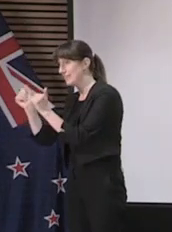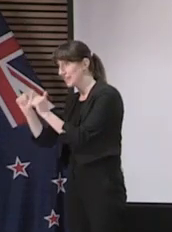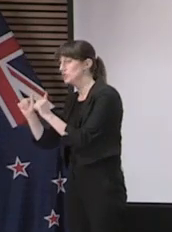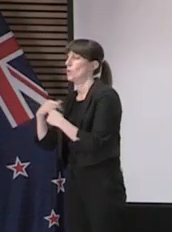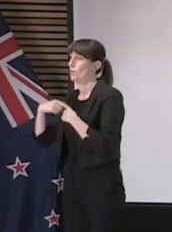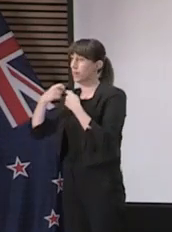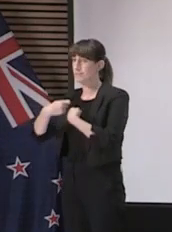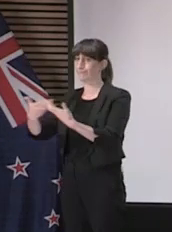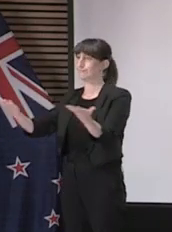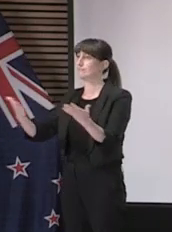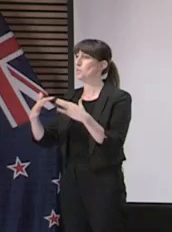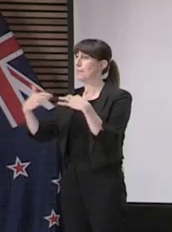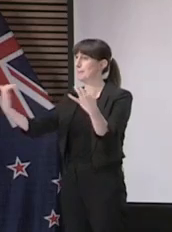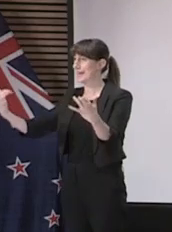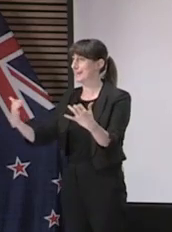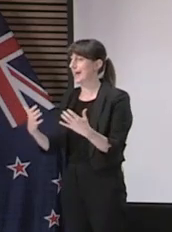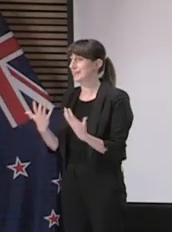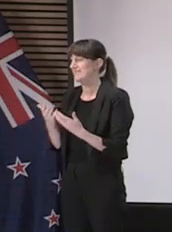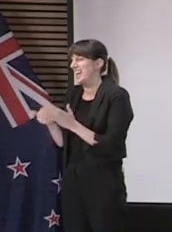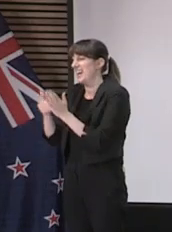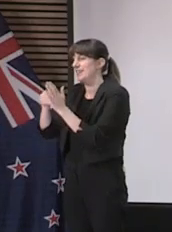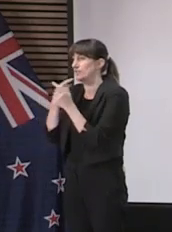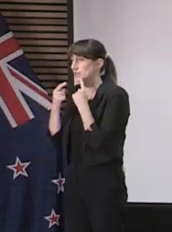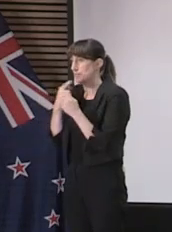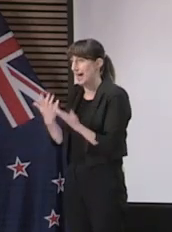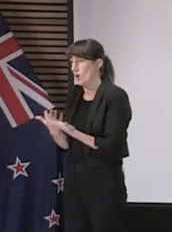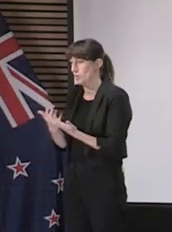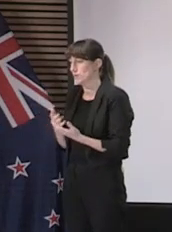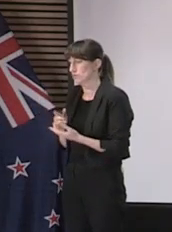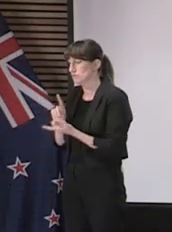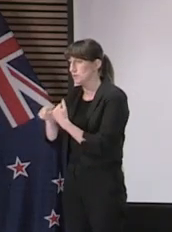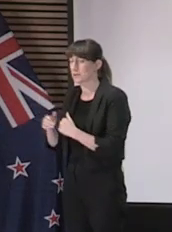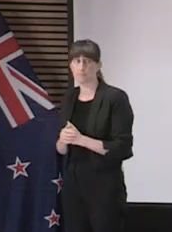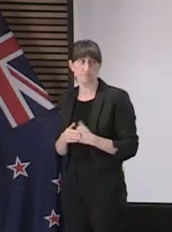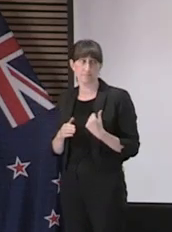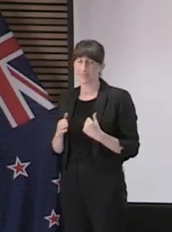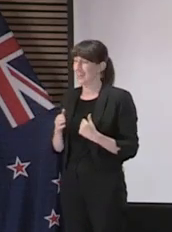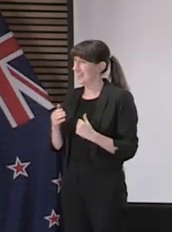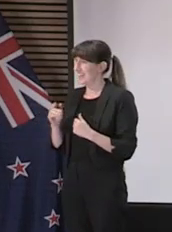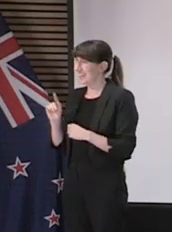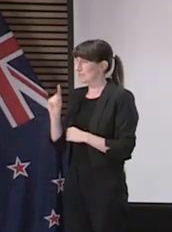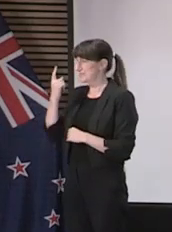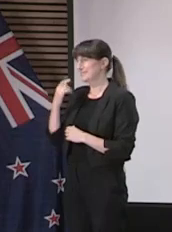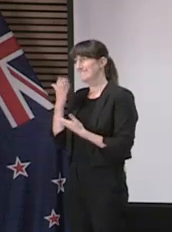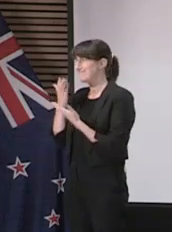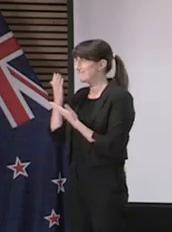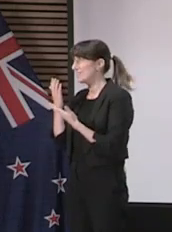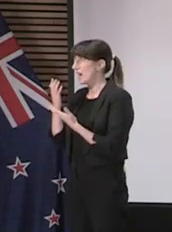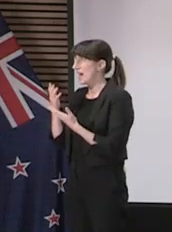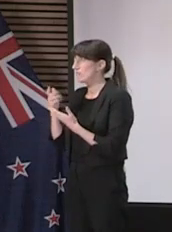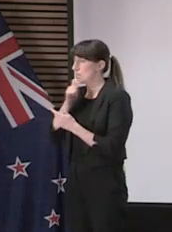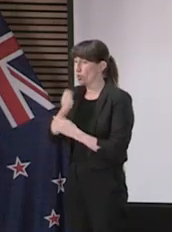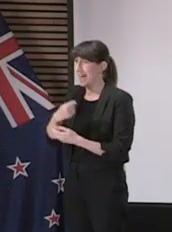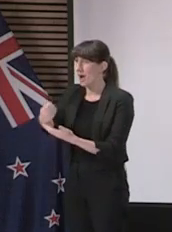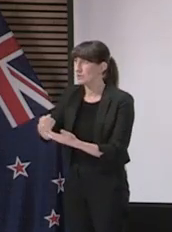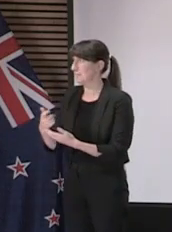some information about what we're doing in response. We had a bit of a discussion over whether or not we put the report out without the response, but I think immediately the question becomes, what have we done? So